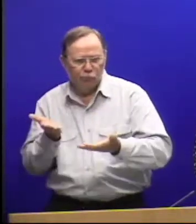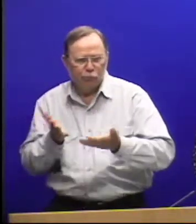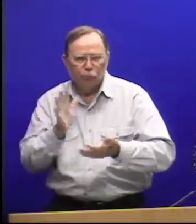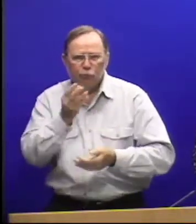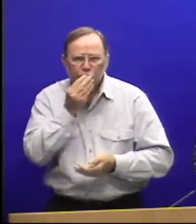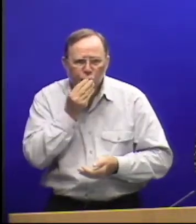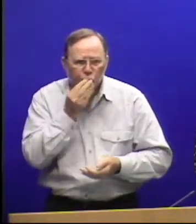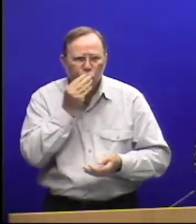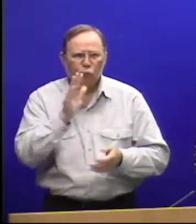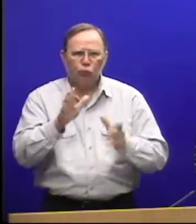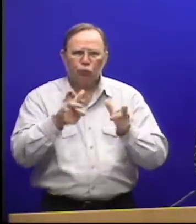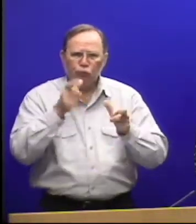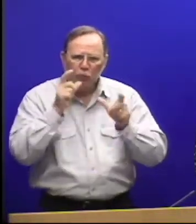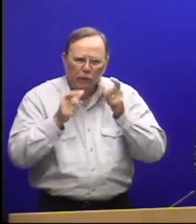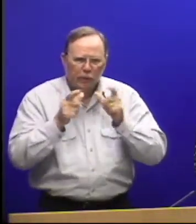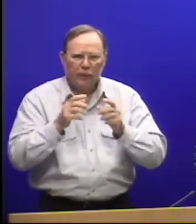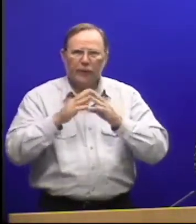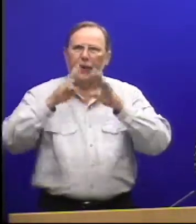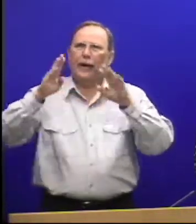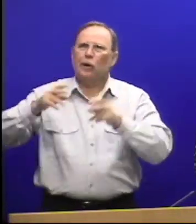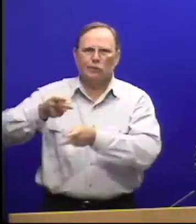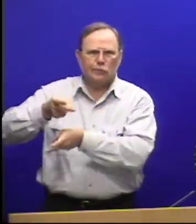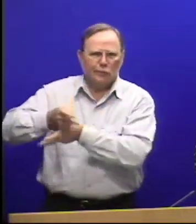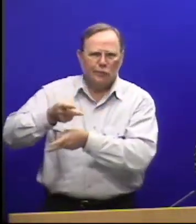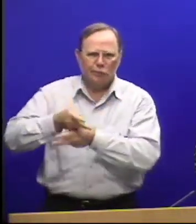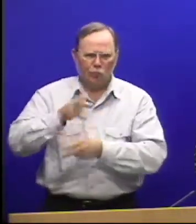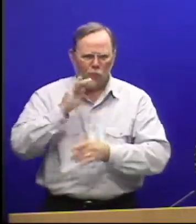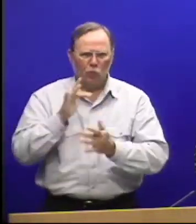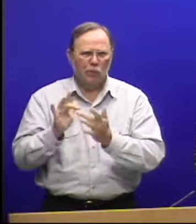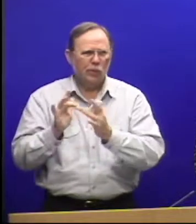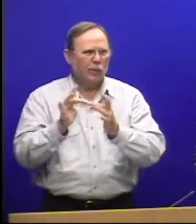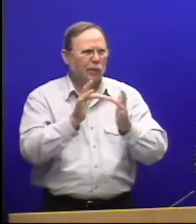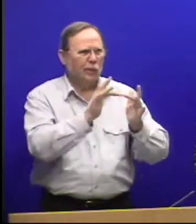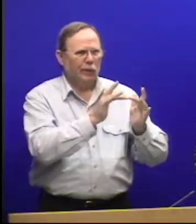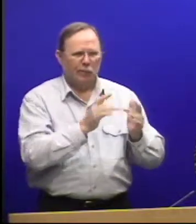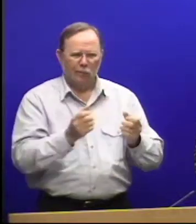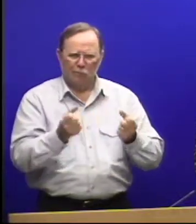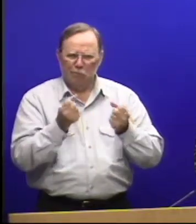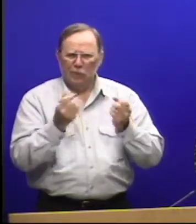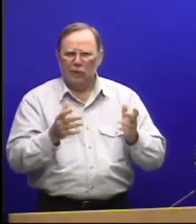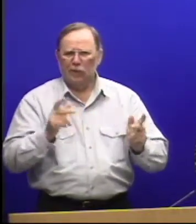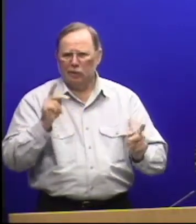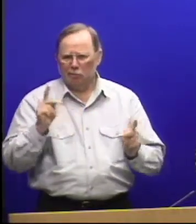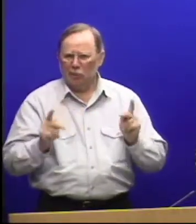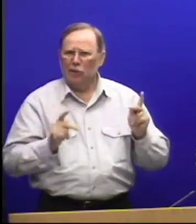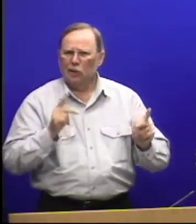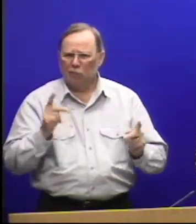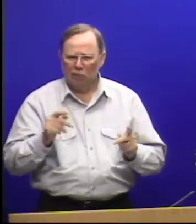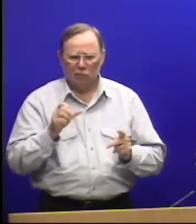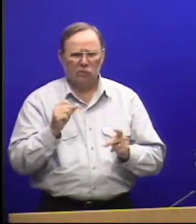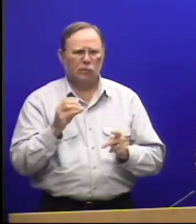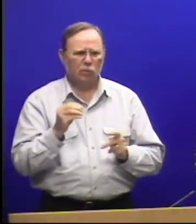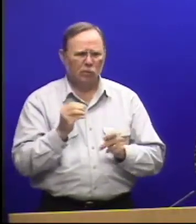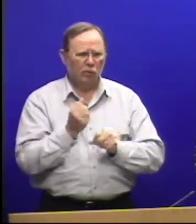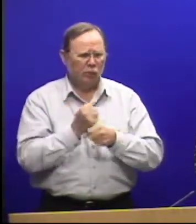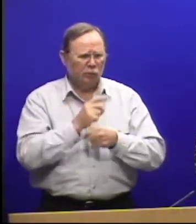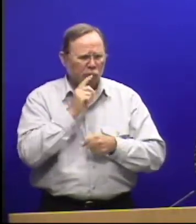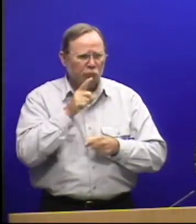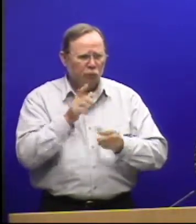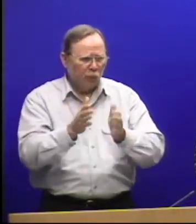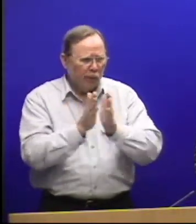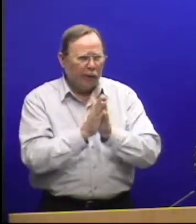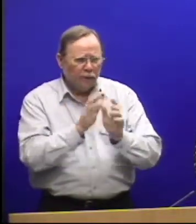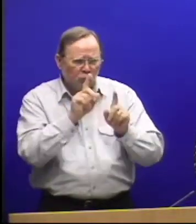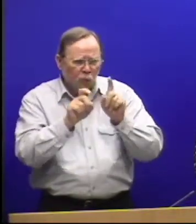your beverages, housekeepers. You'll come in contact with a number of people, so be sure to ask your questions